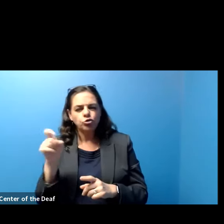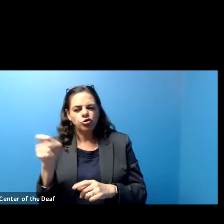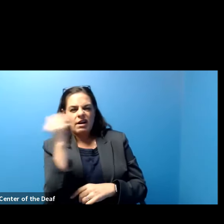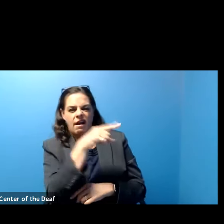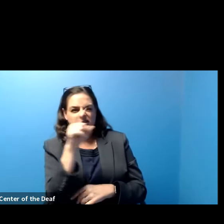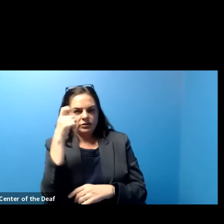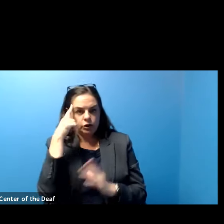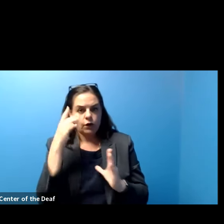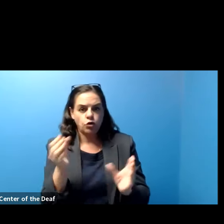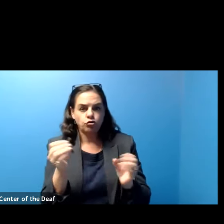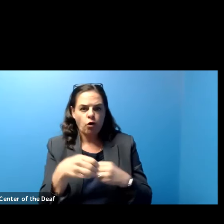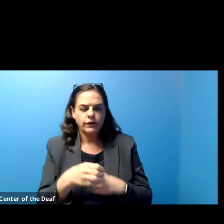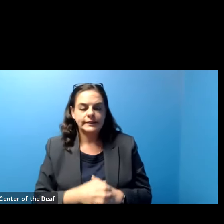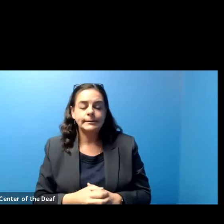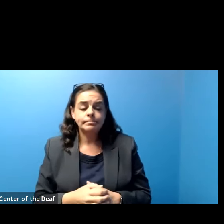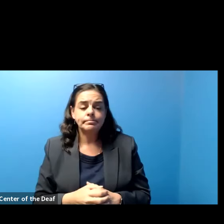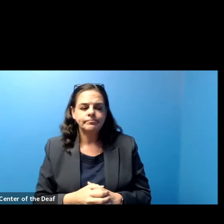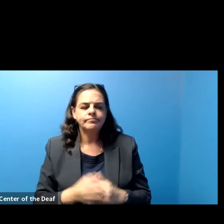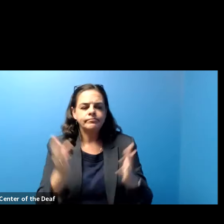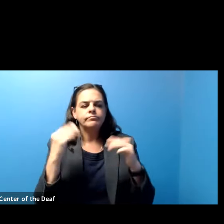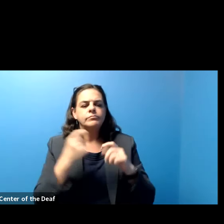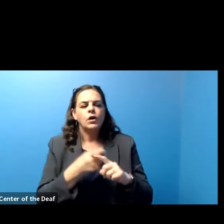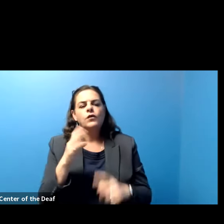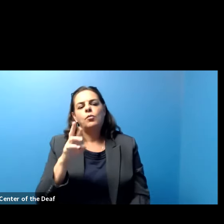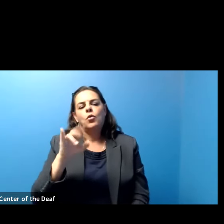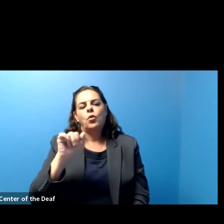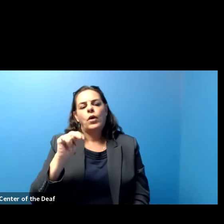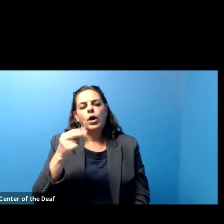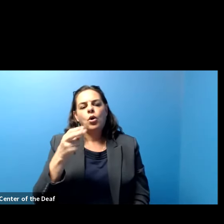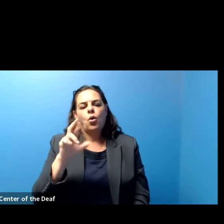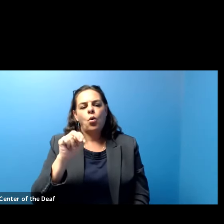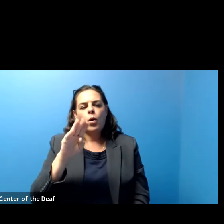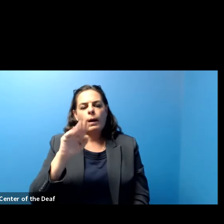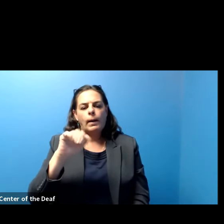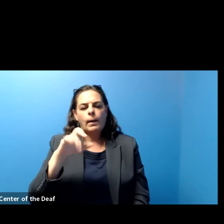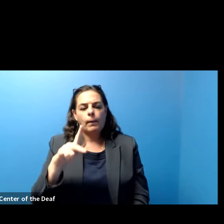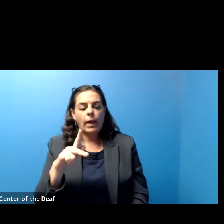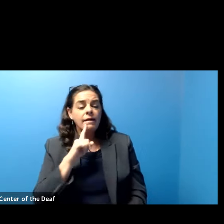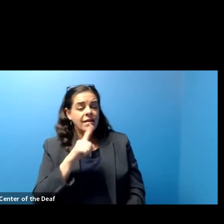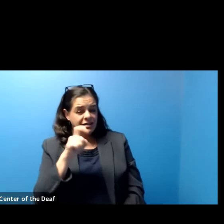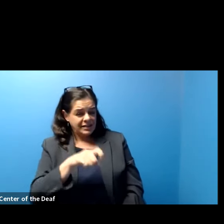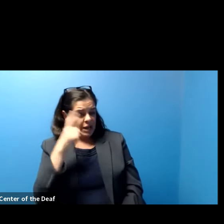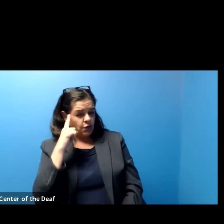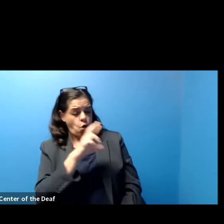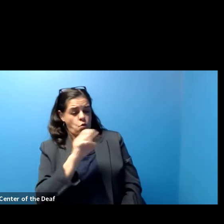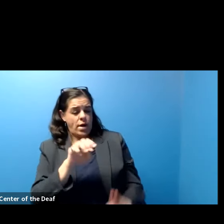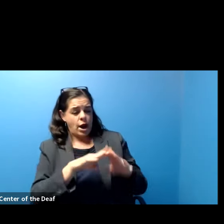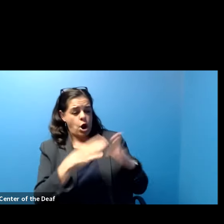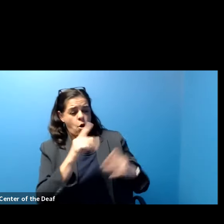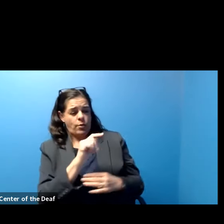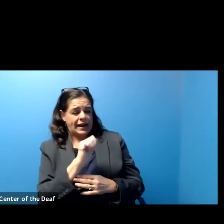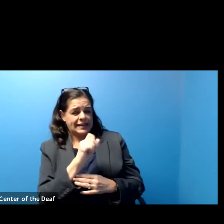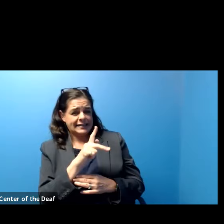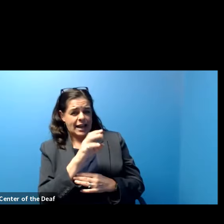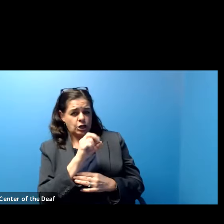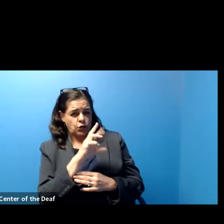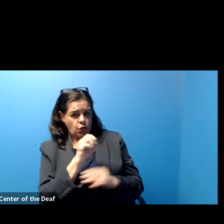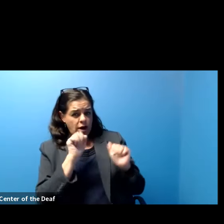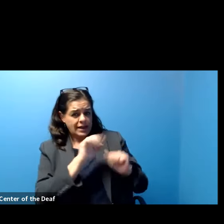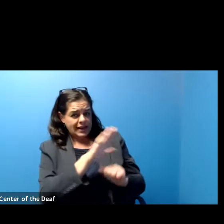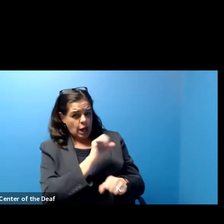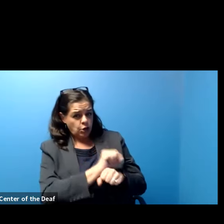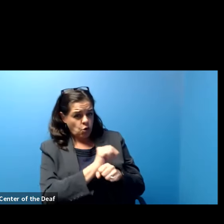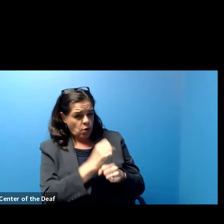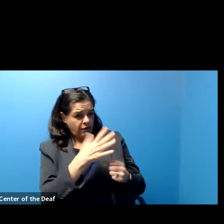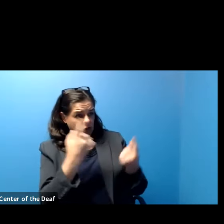for that process. From Brian Hornback, is there a need for the reopening task force? Can their work be accomplished through the